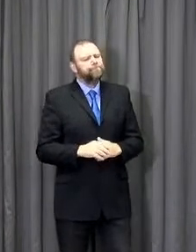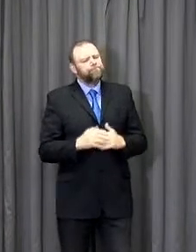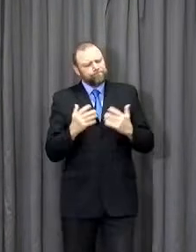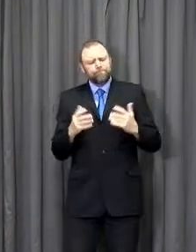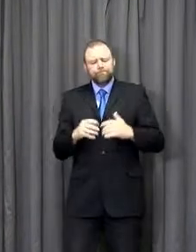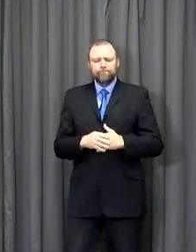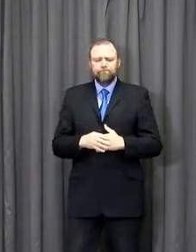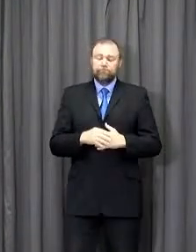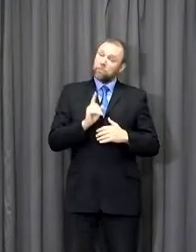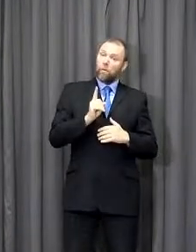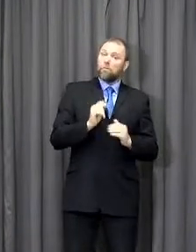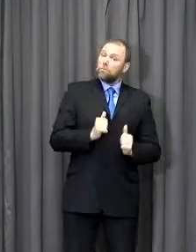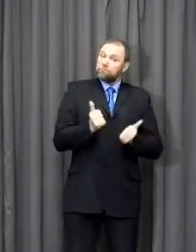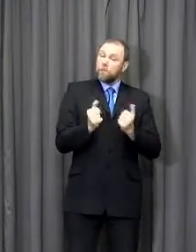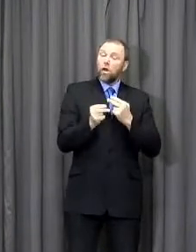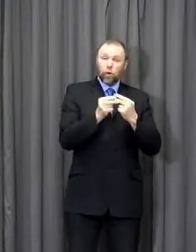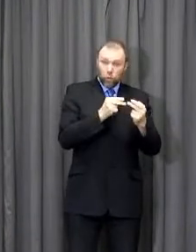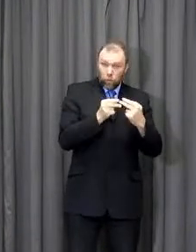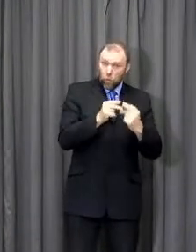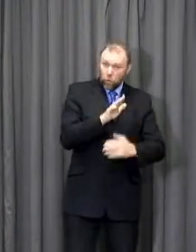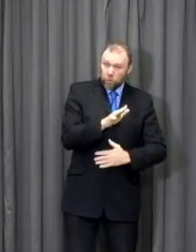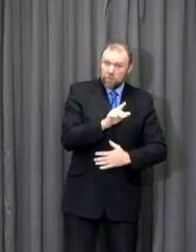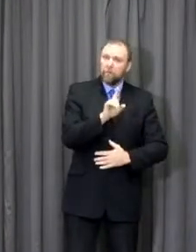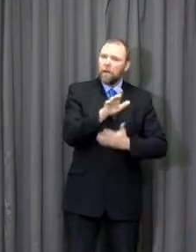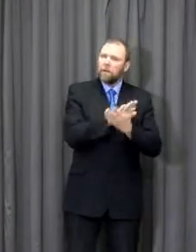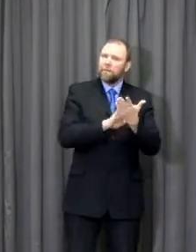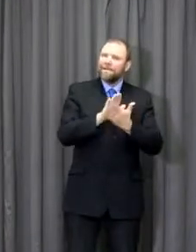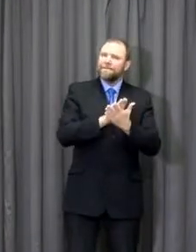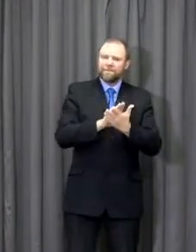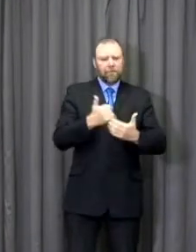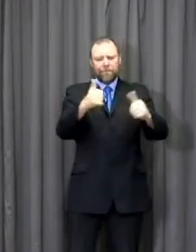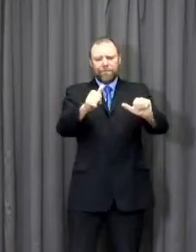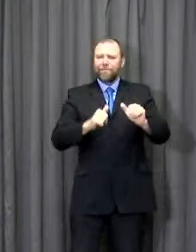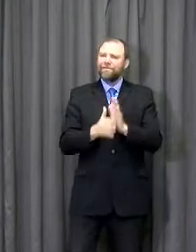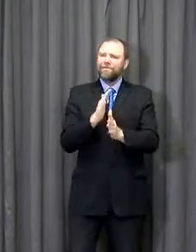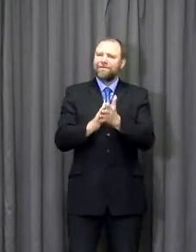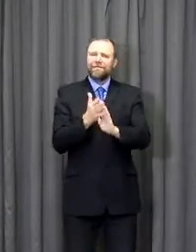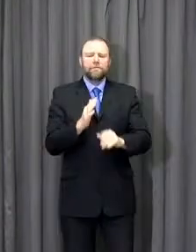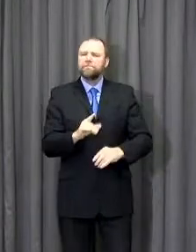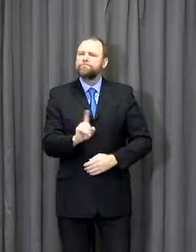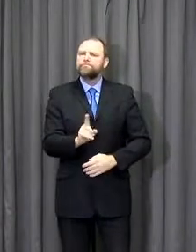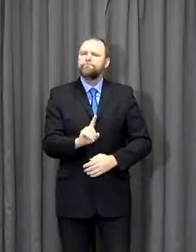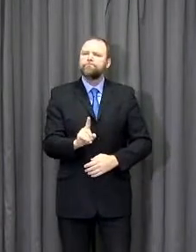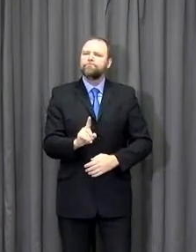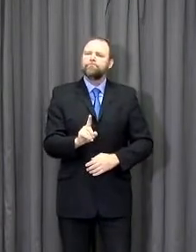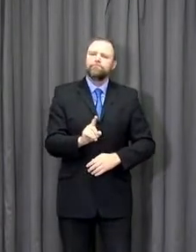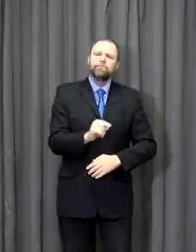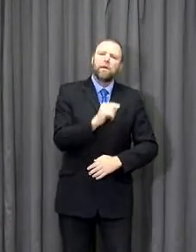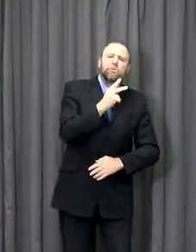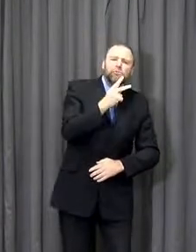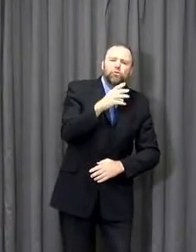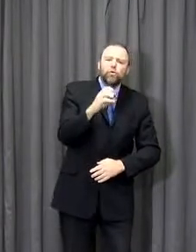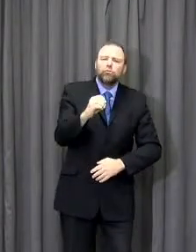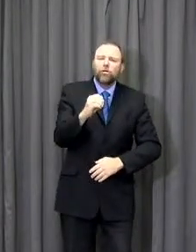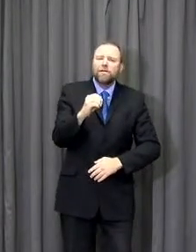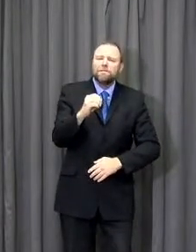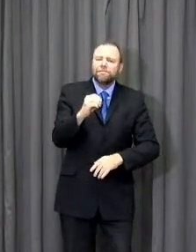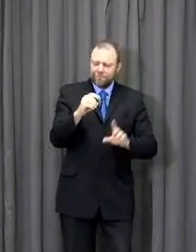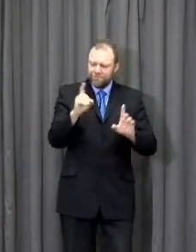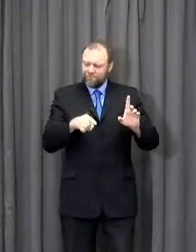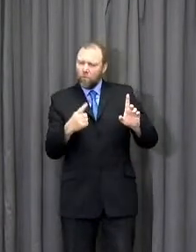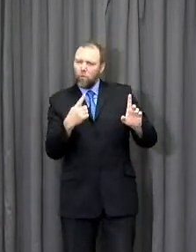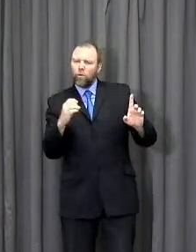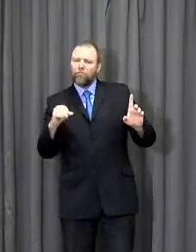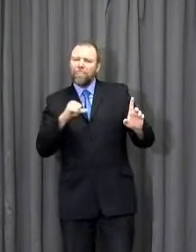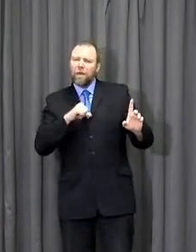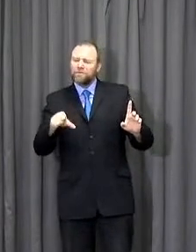It's positive news, but we're not out of the woods, and the rates are still far too high. 200 per 100,000 is way too high, and we're still seeing